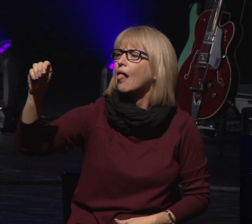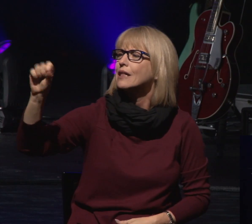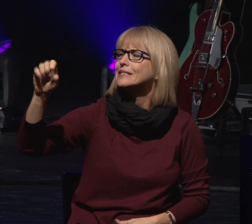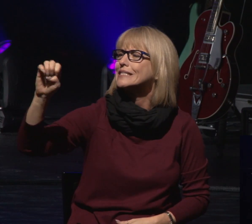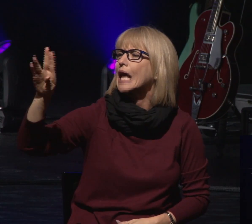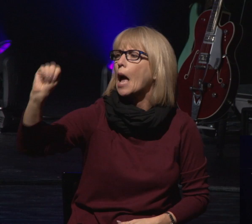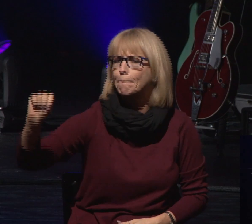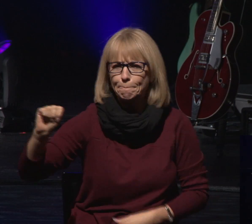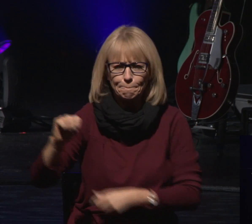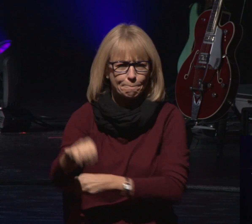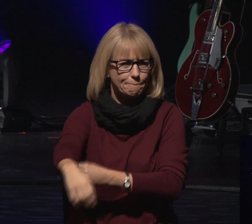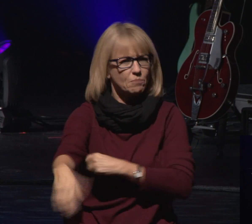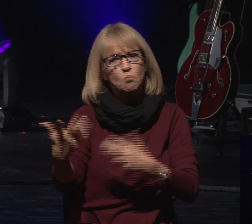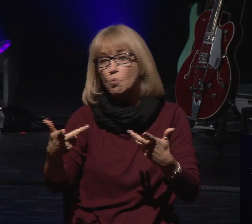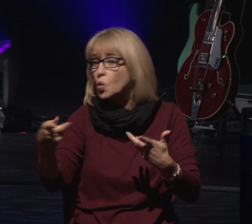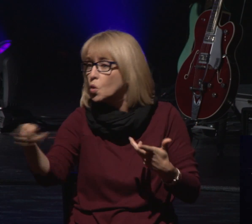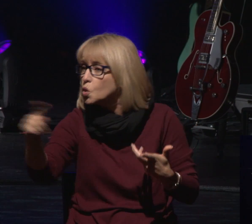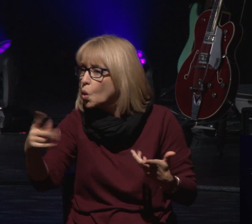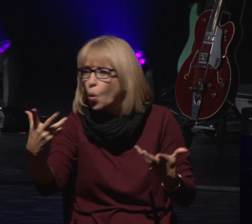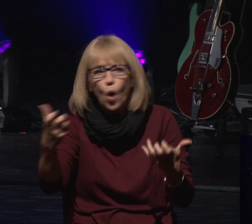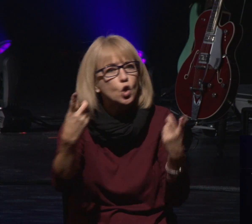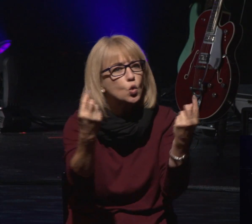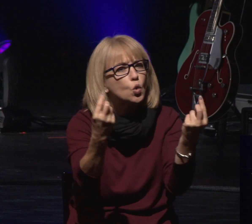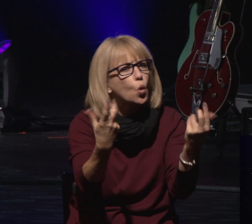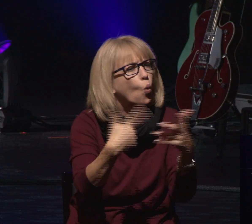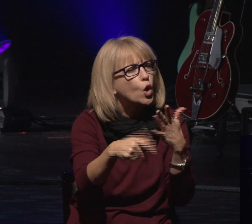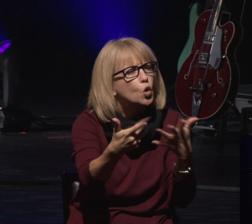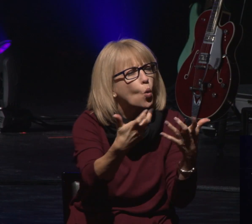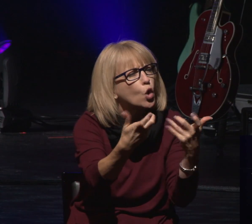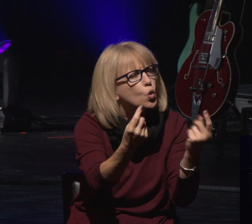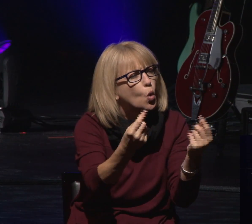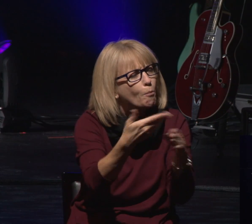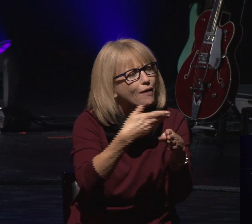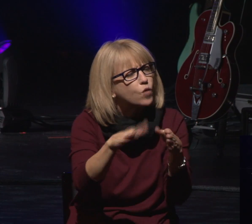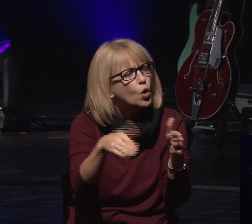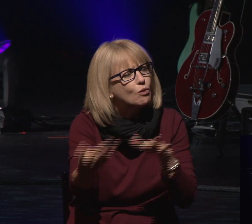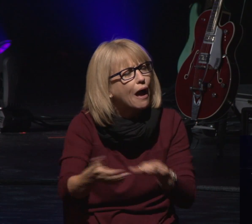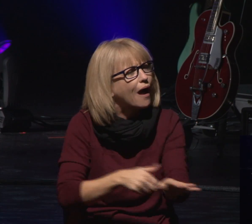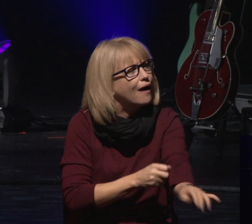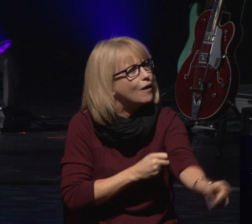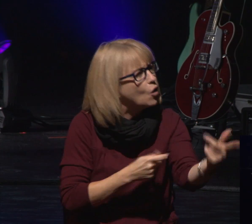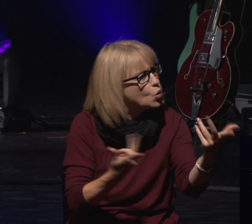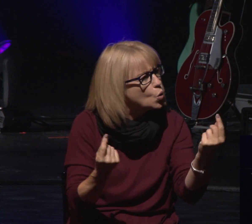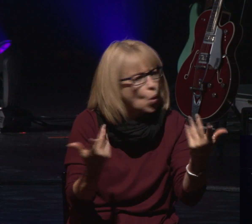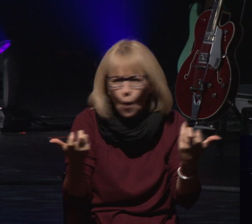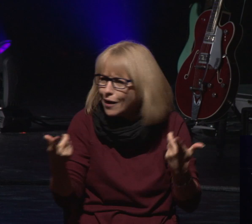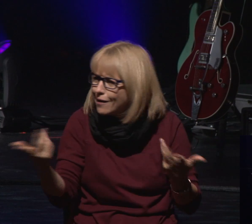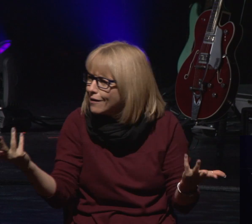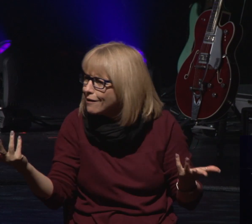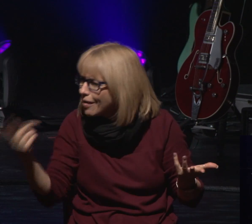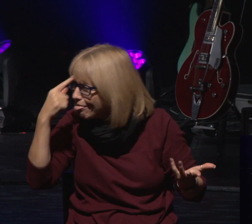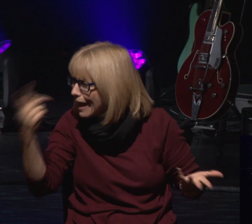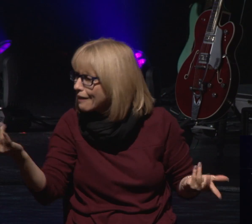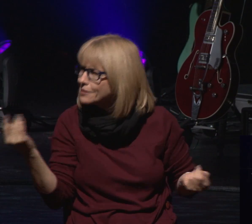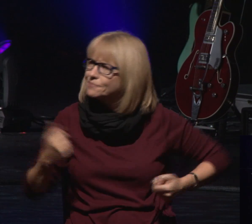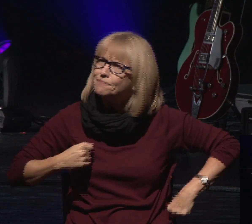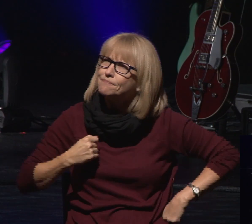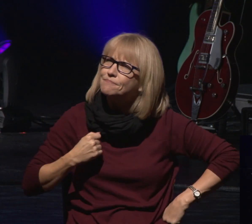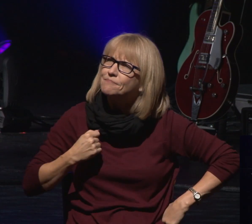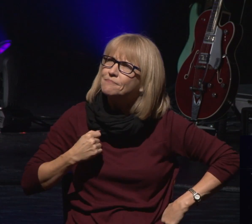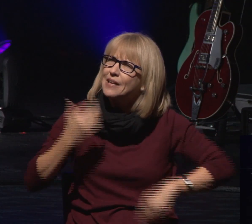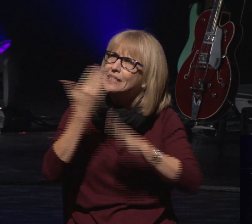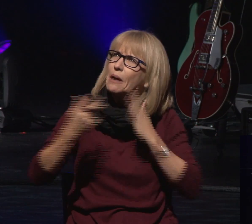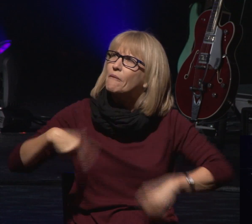do, think about in finishing your life? What is the most important? And for all of us, there's a point we just need to sit back and realize